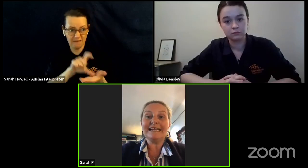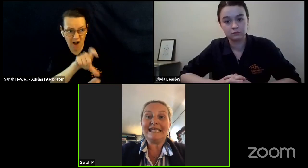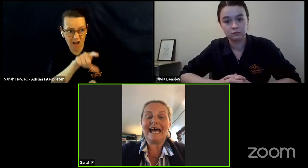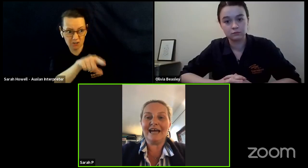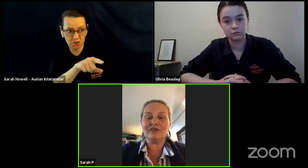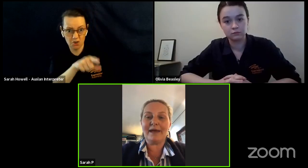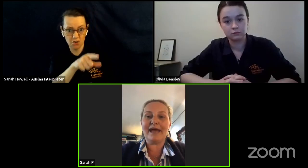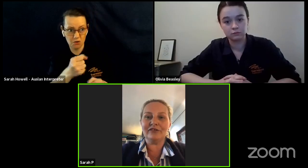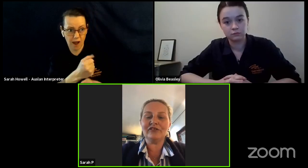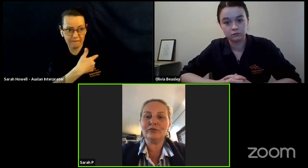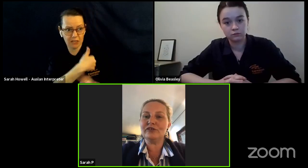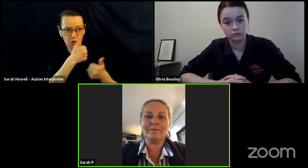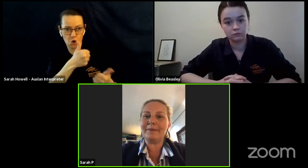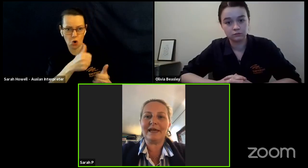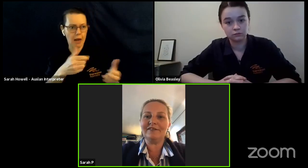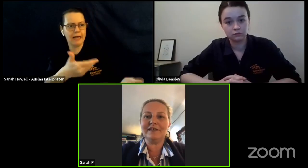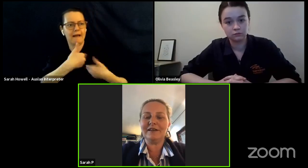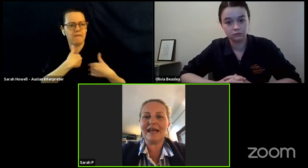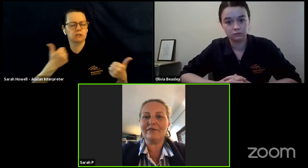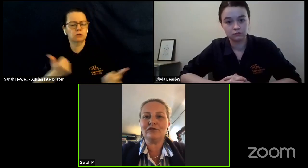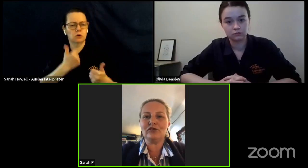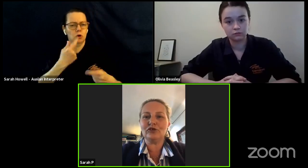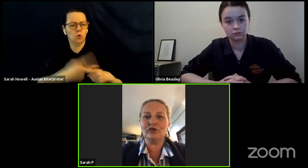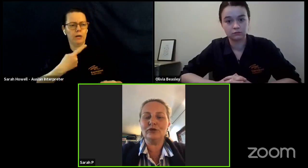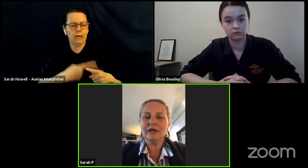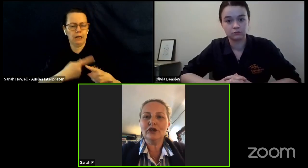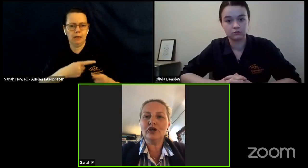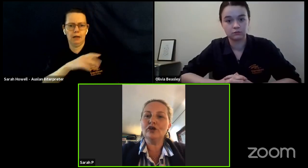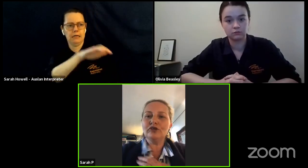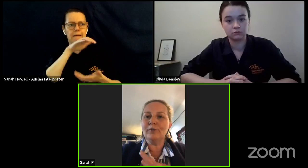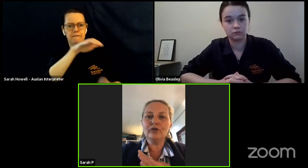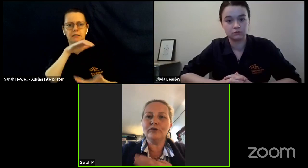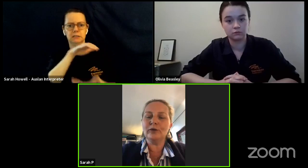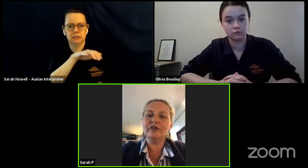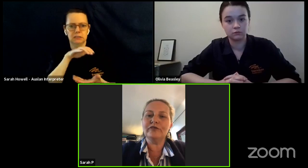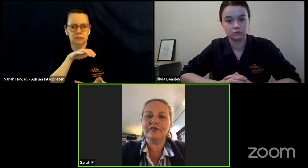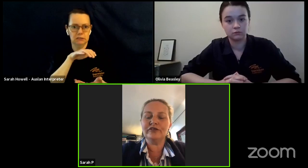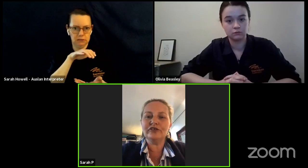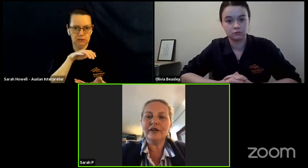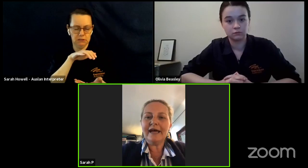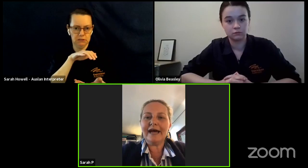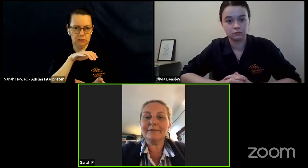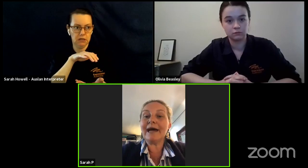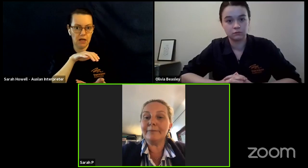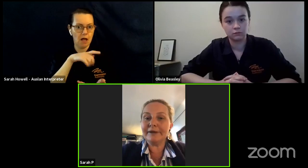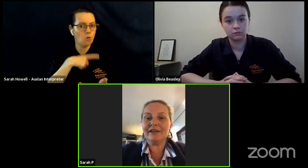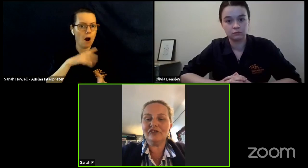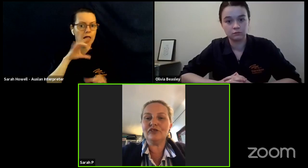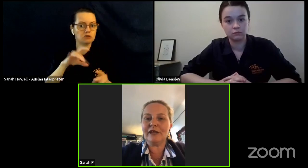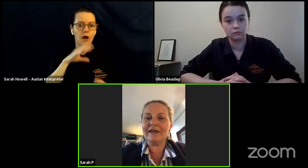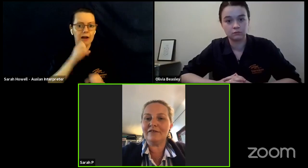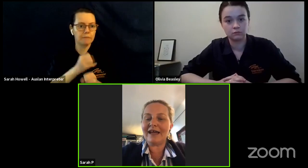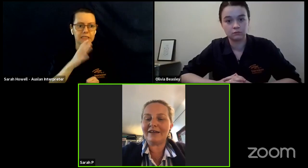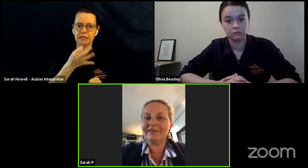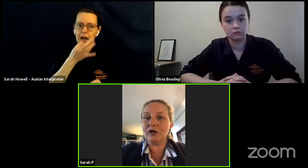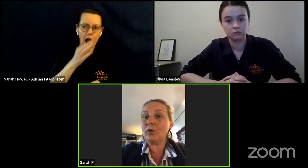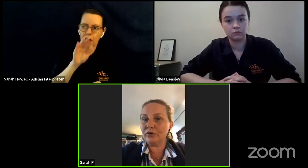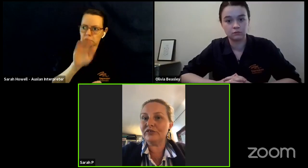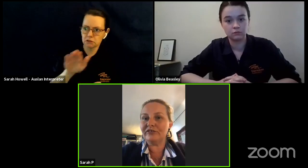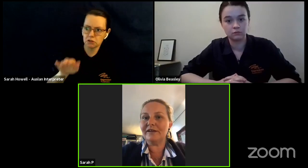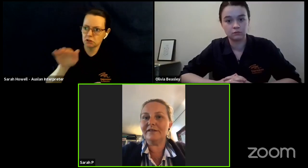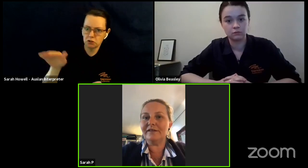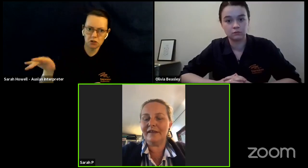in really large amounts, which meant they didn't have to go to multiple different companies to get the